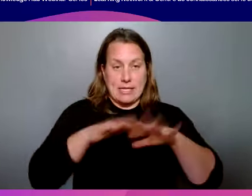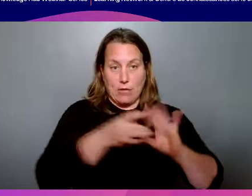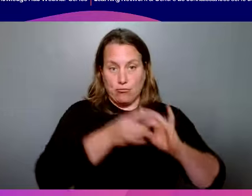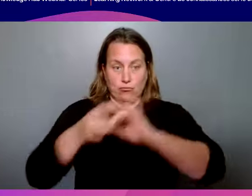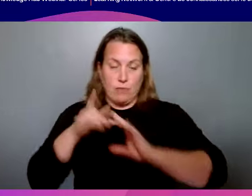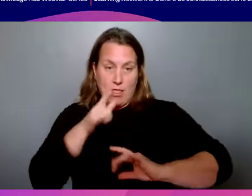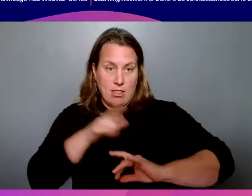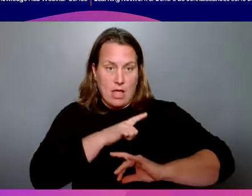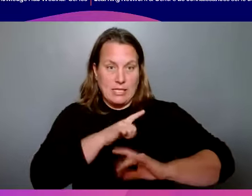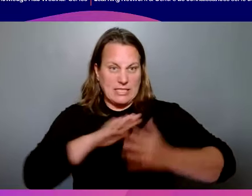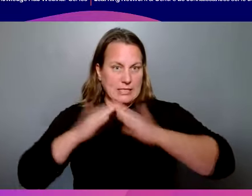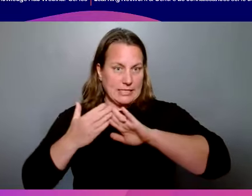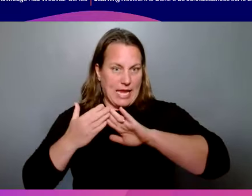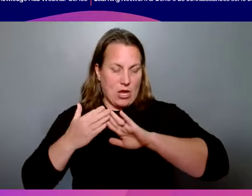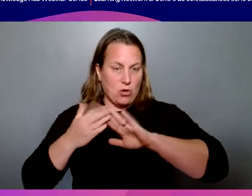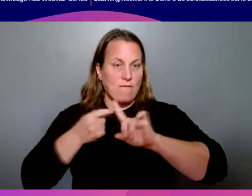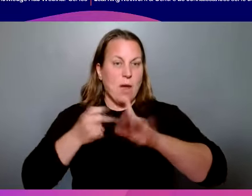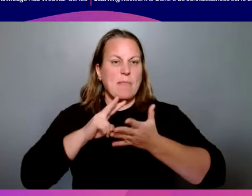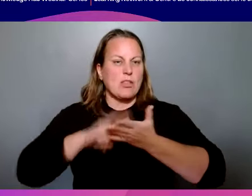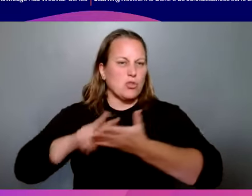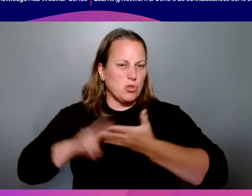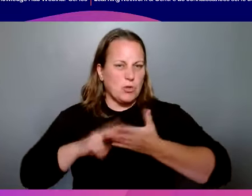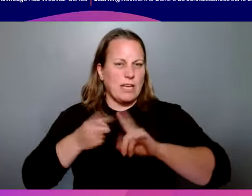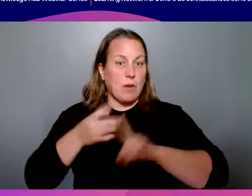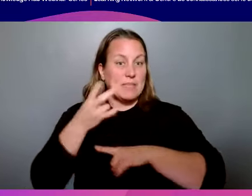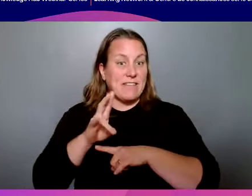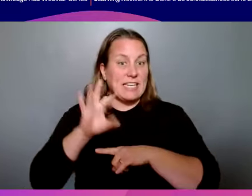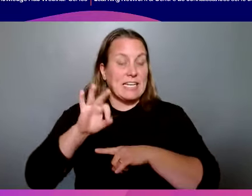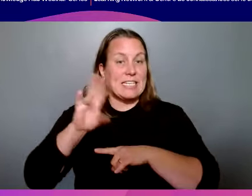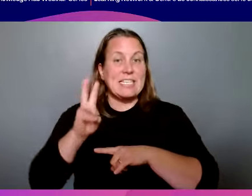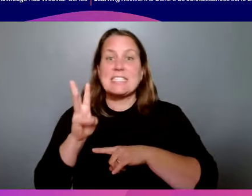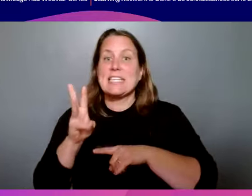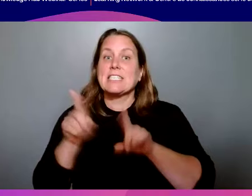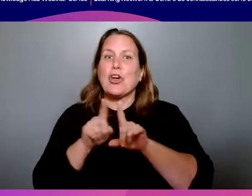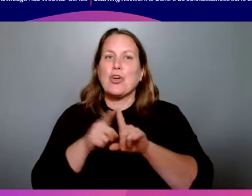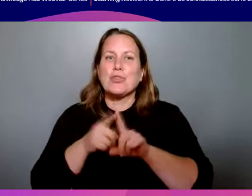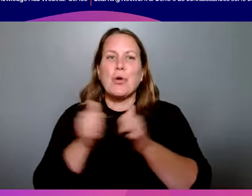and Sombre Treaties of 1796 and the Dish with One Spoon Covenant Wampum.